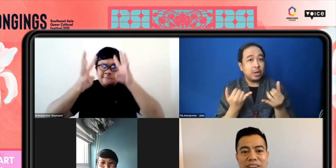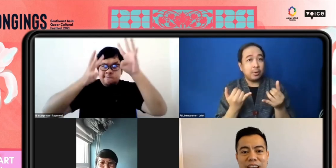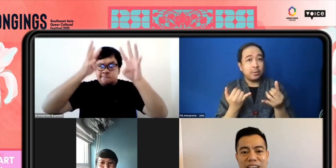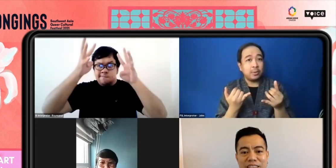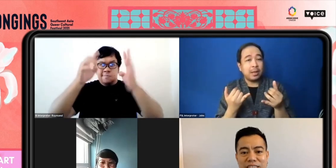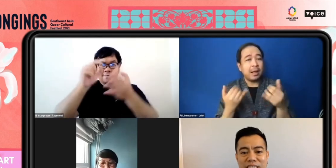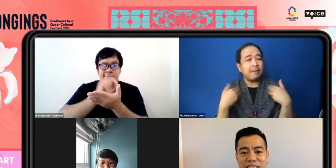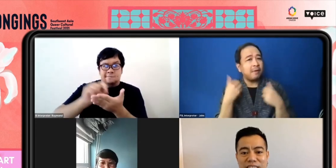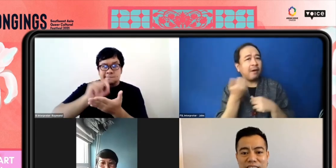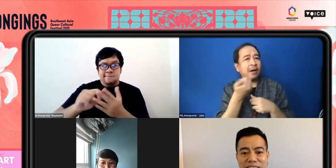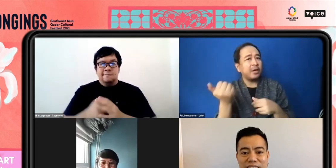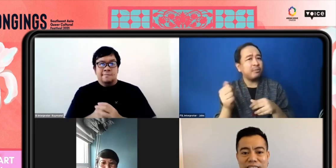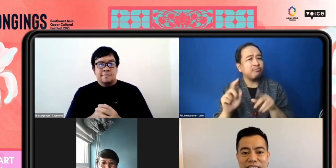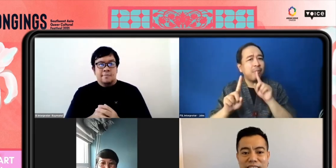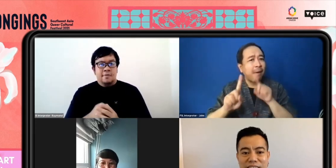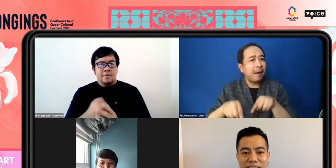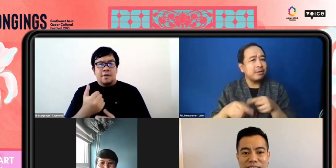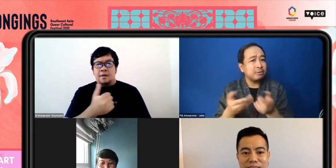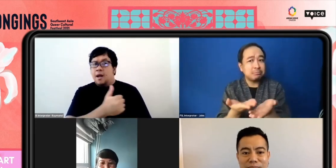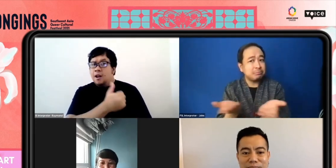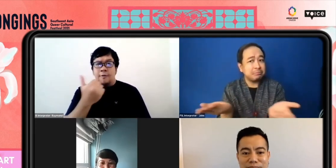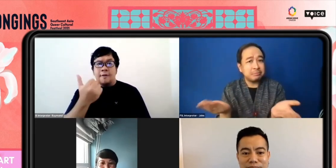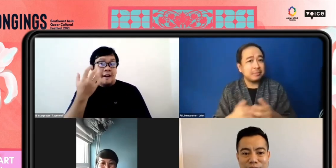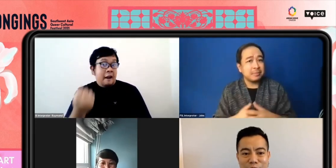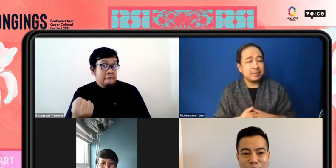you have another answer?